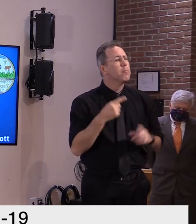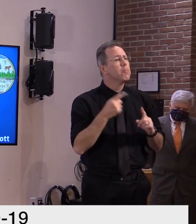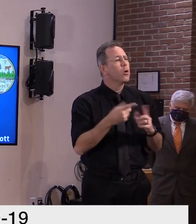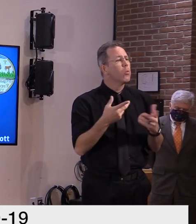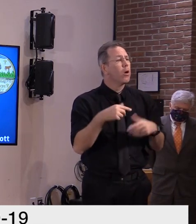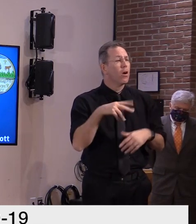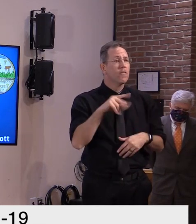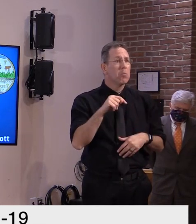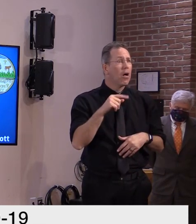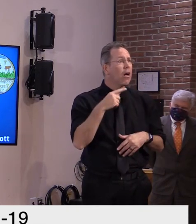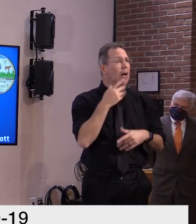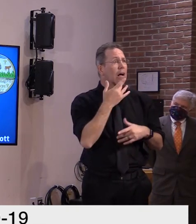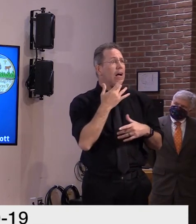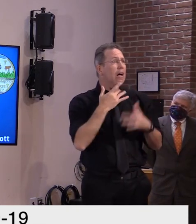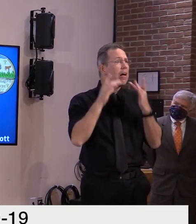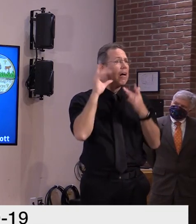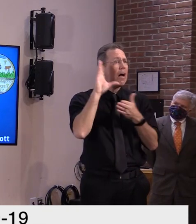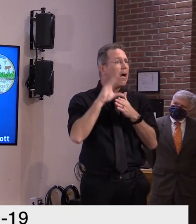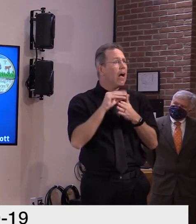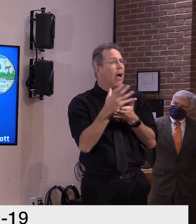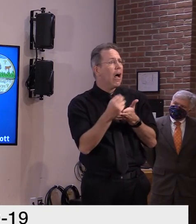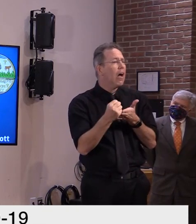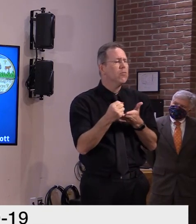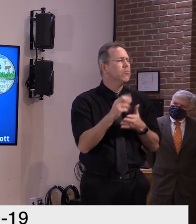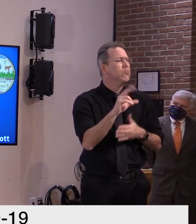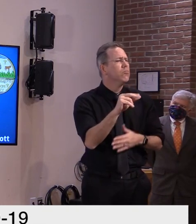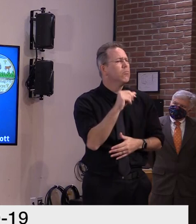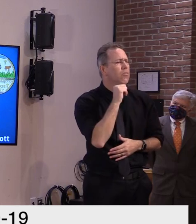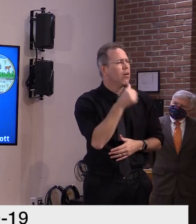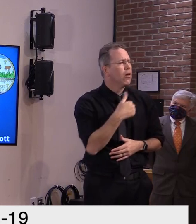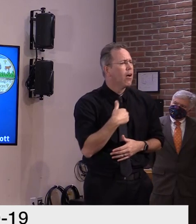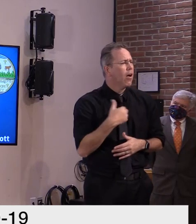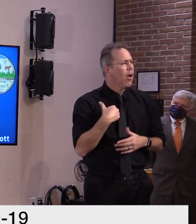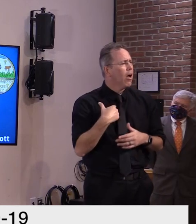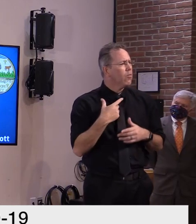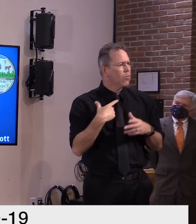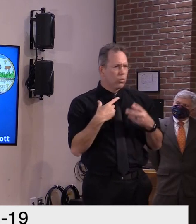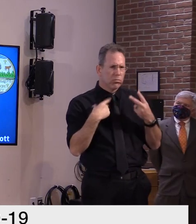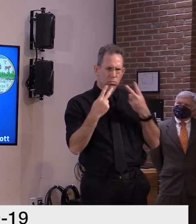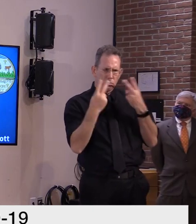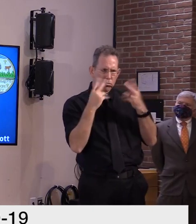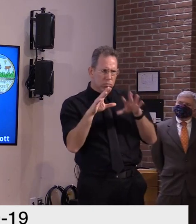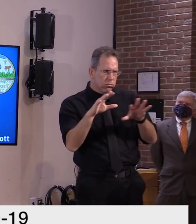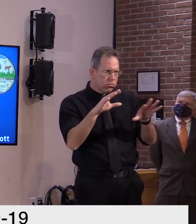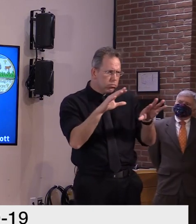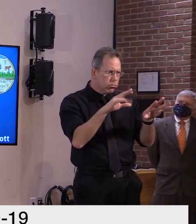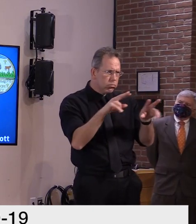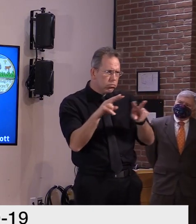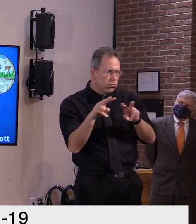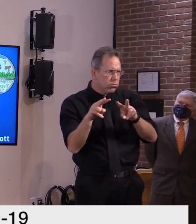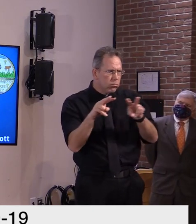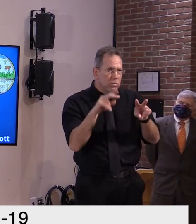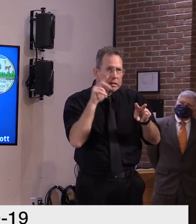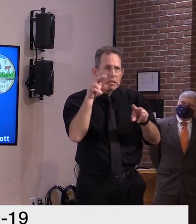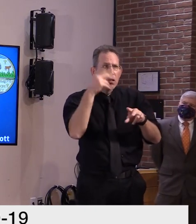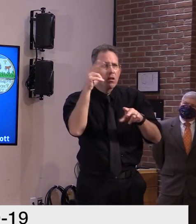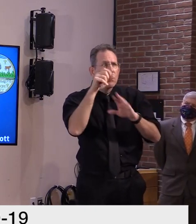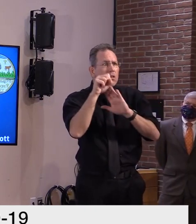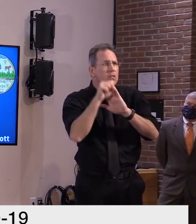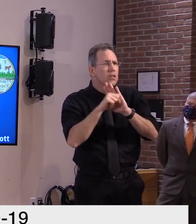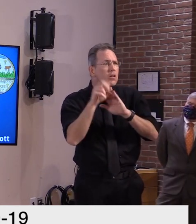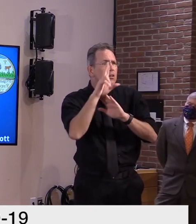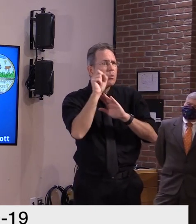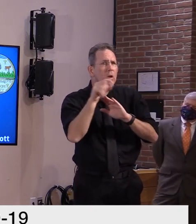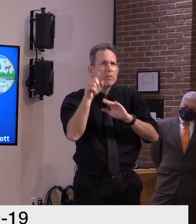always a little nervous about that based on what the country went through back in March. And we don't want that situation to arise